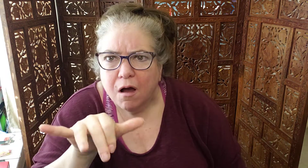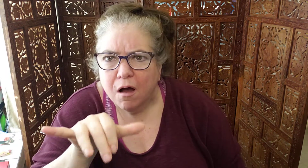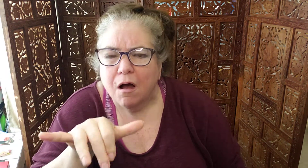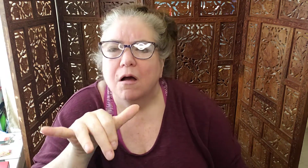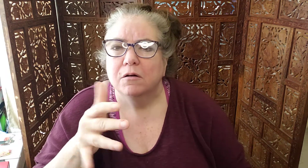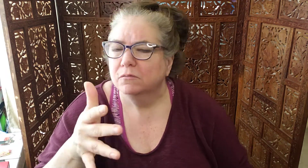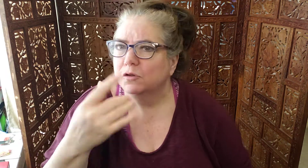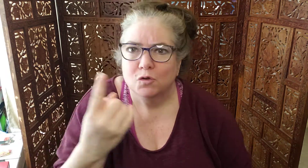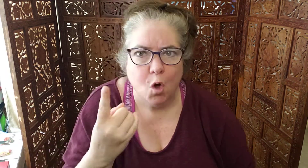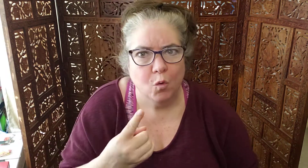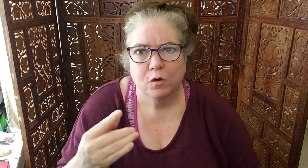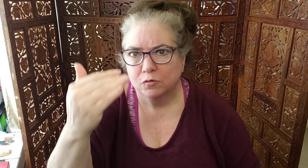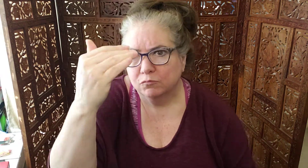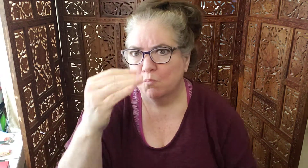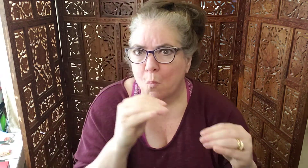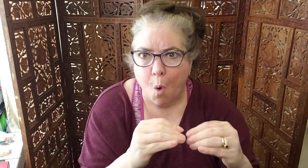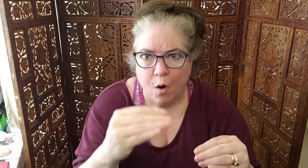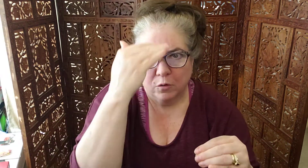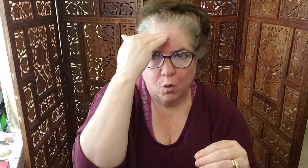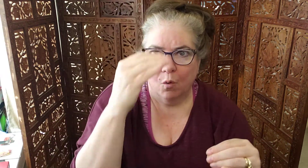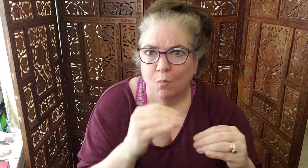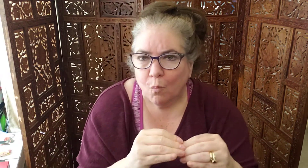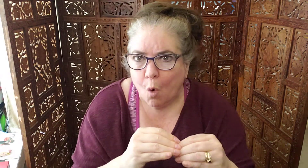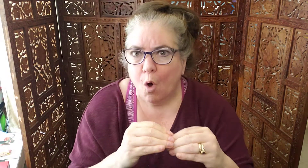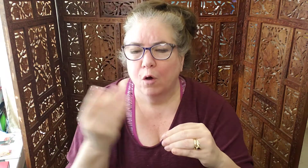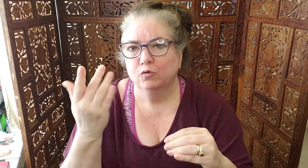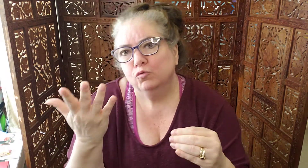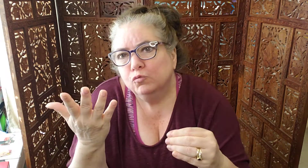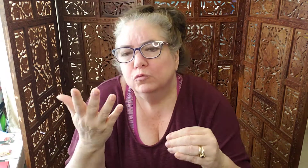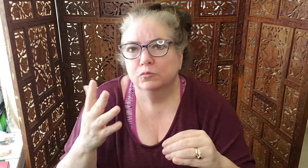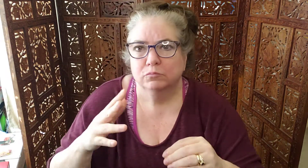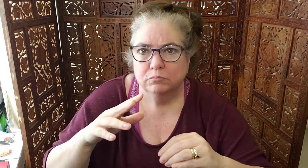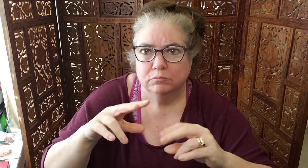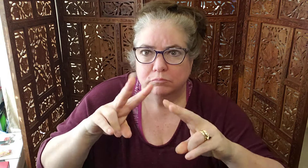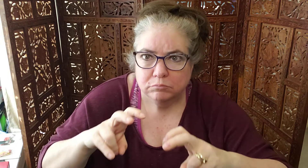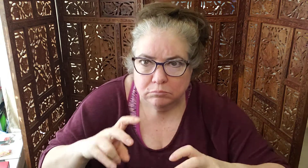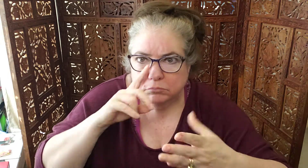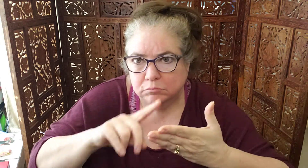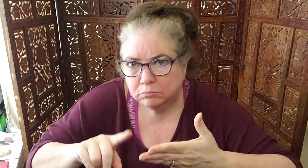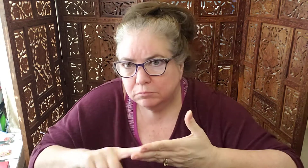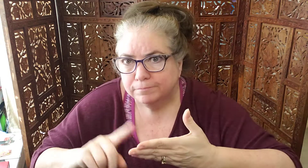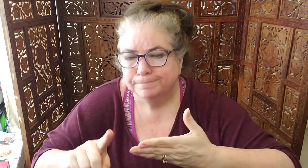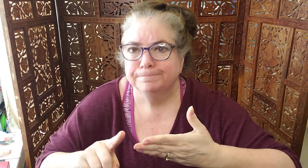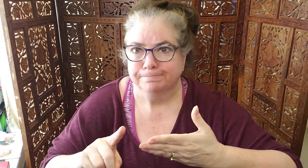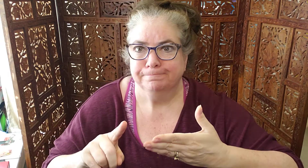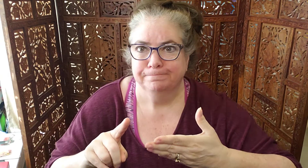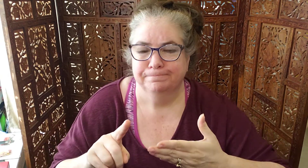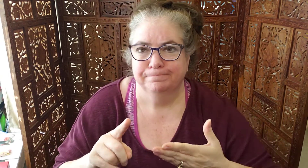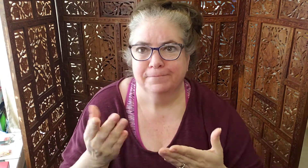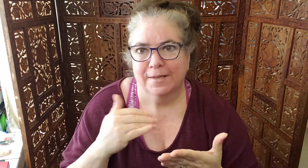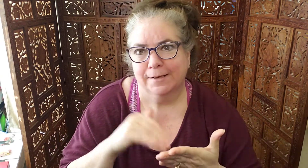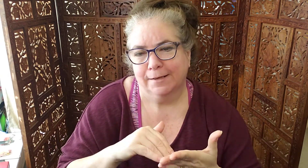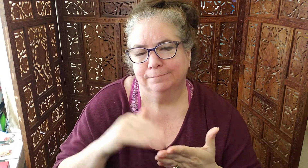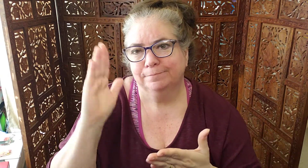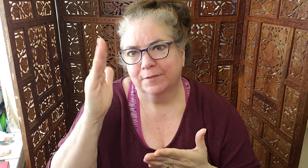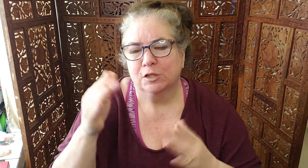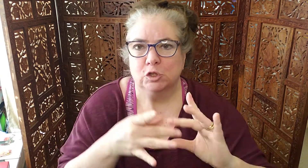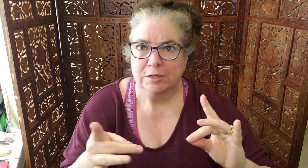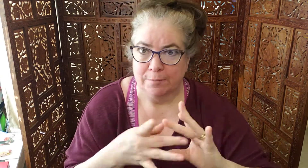find out. These lectures will be captioned, and if you would like them in ASL, do email